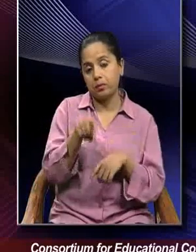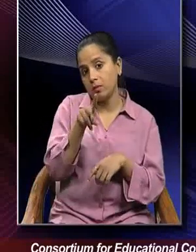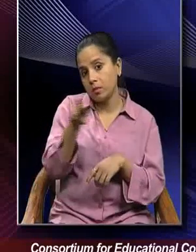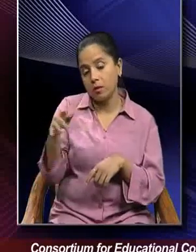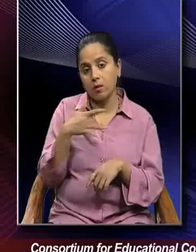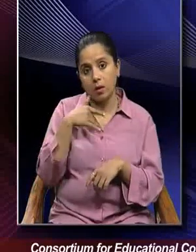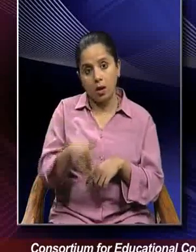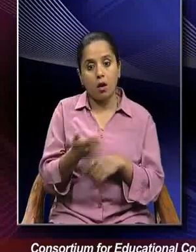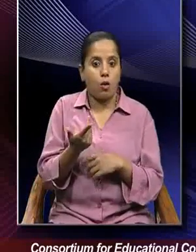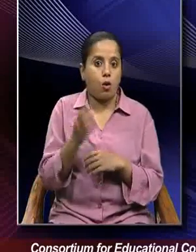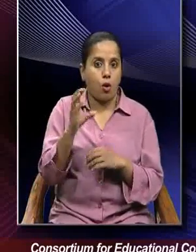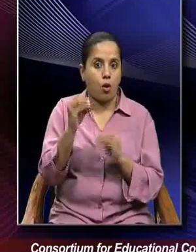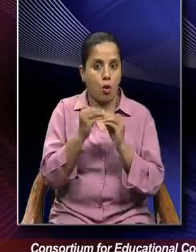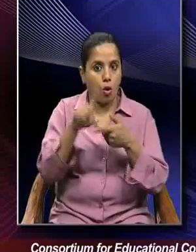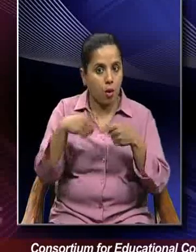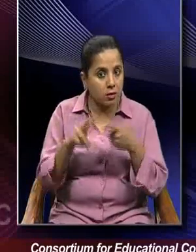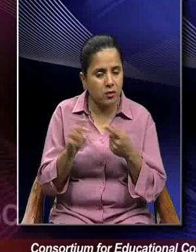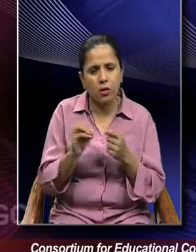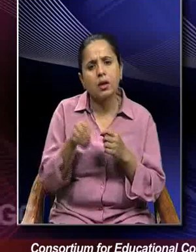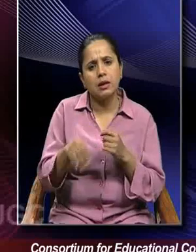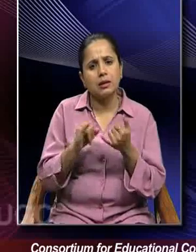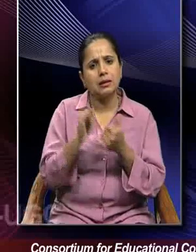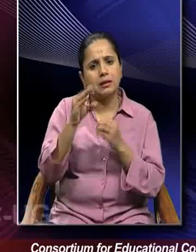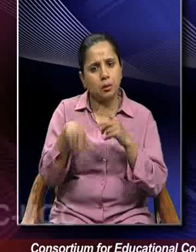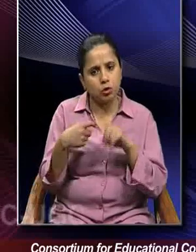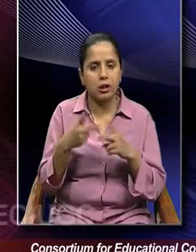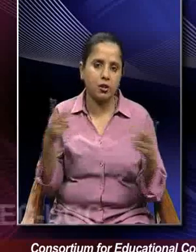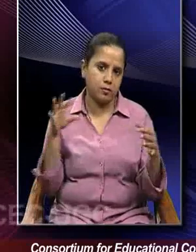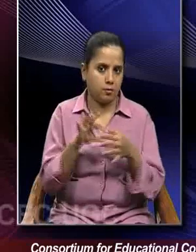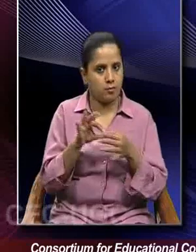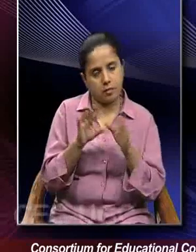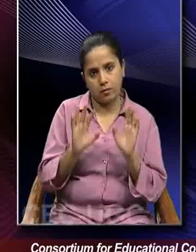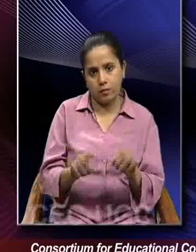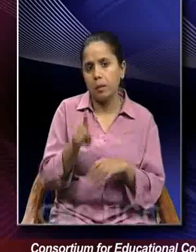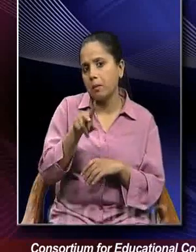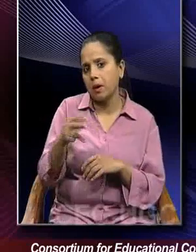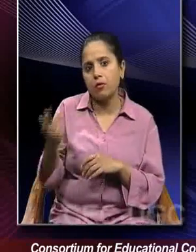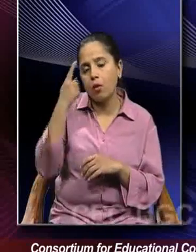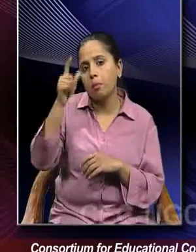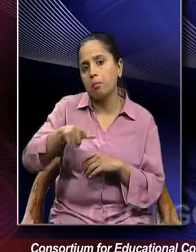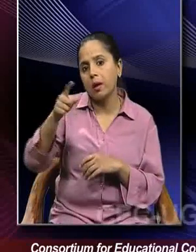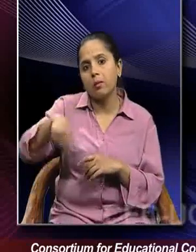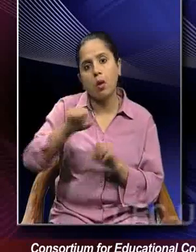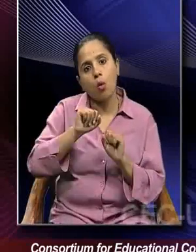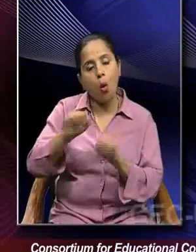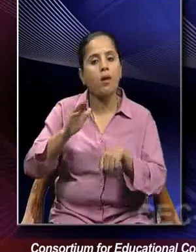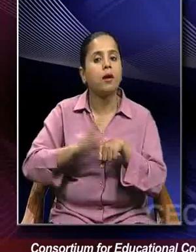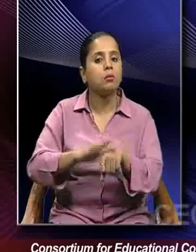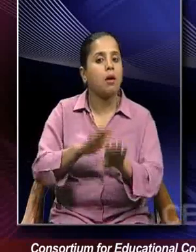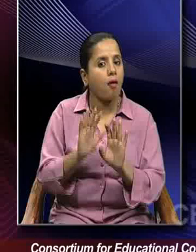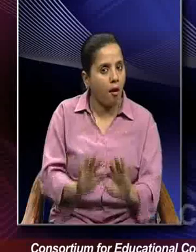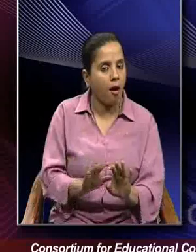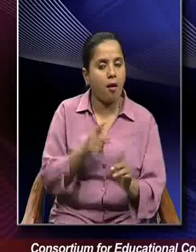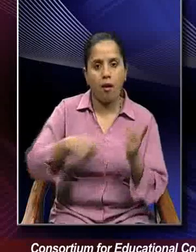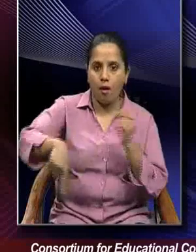which is objective, but there is a lot of subjectivity attached to what meanings people ascribe to their experiences and